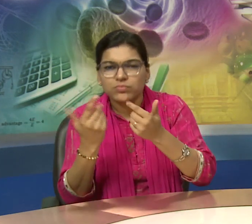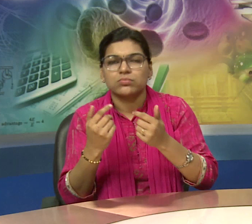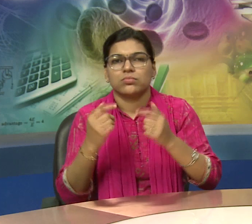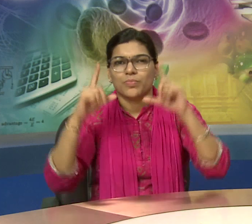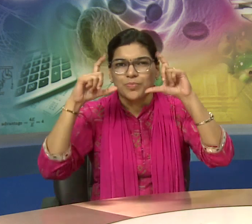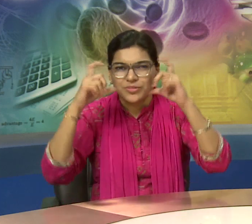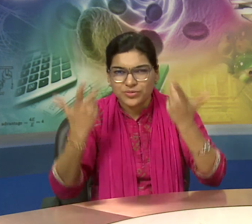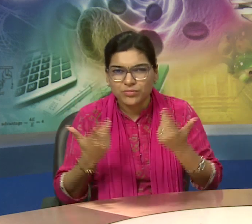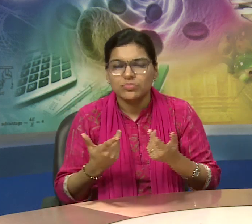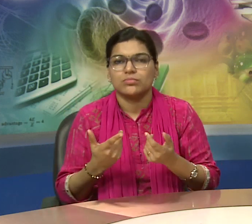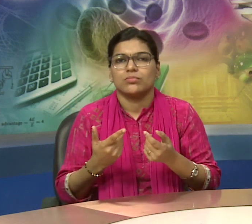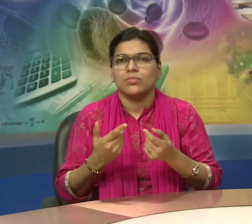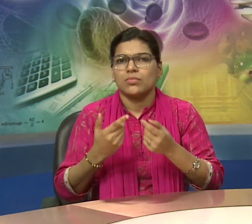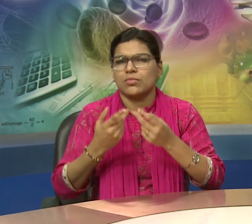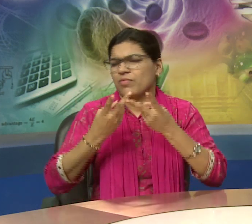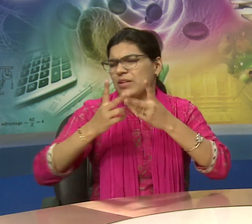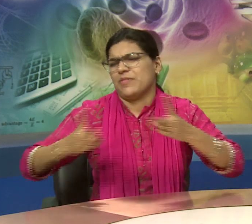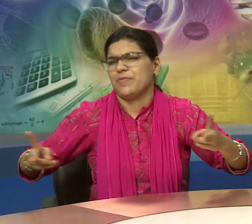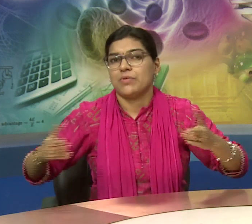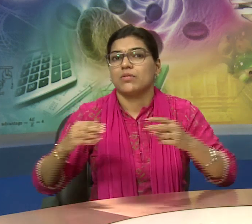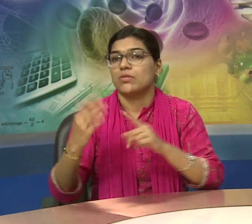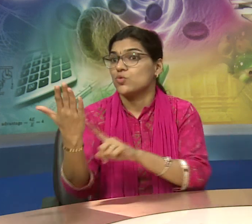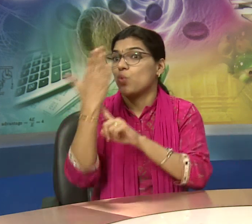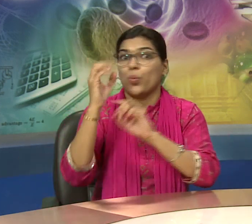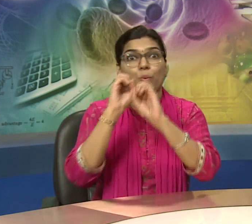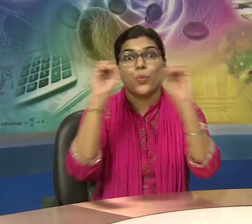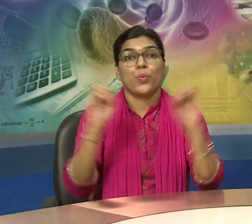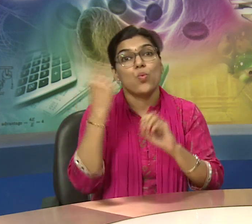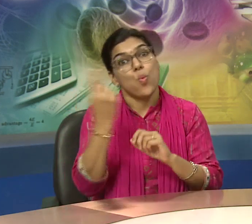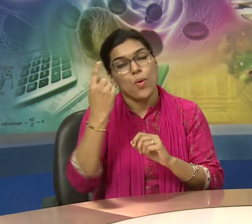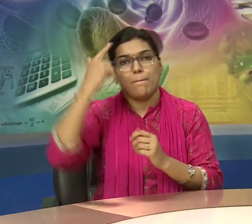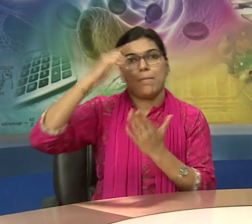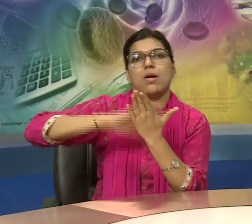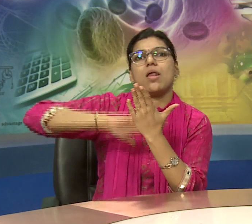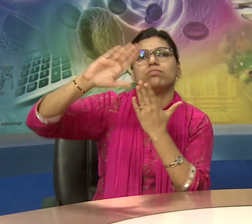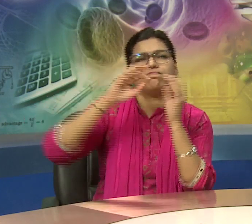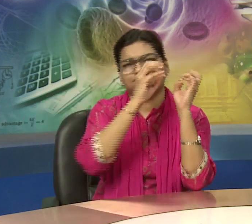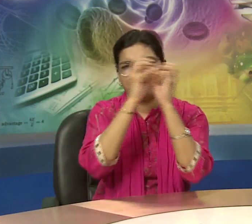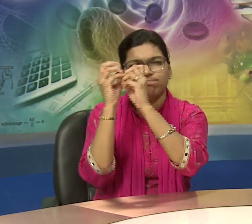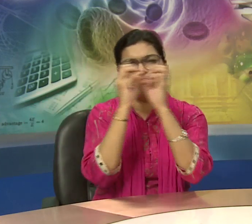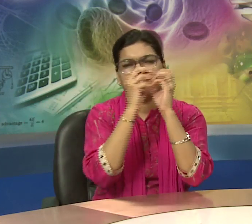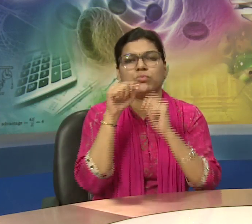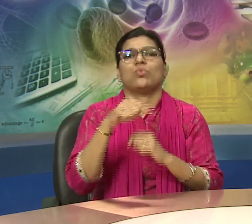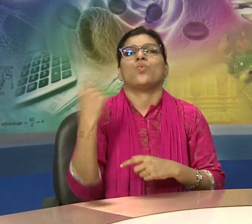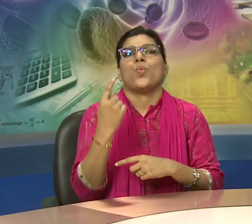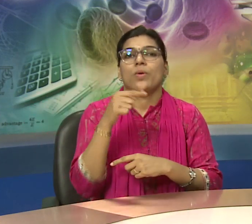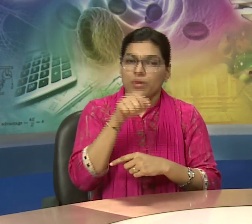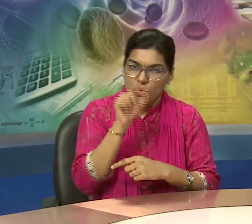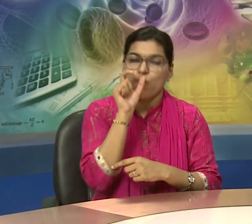of computer. During that time, we used to work in files and there